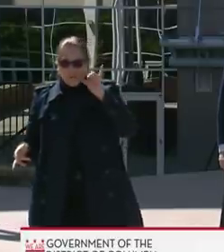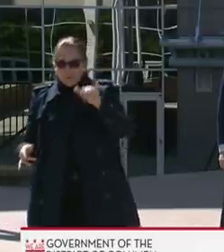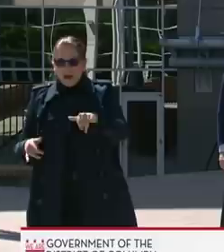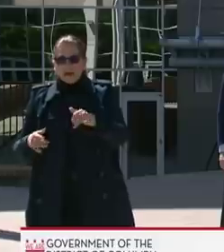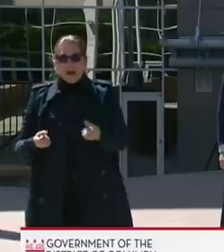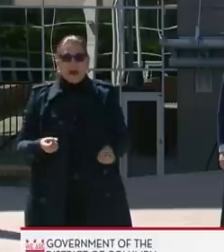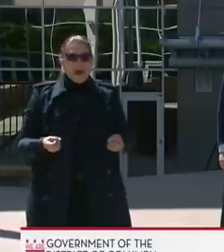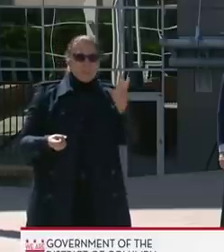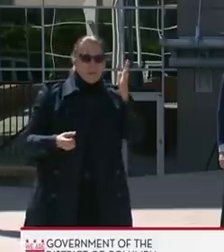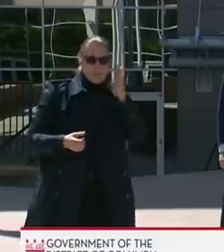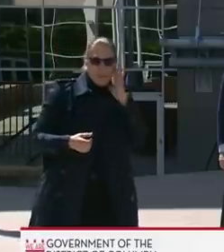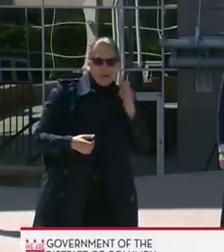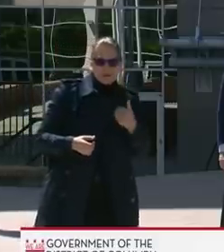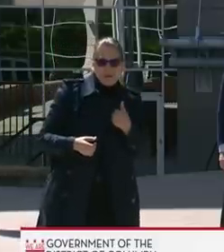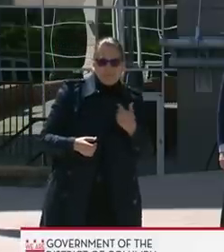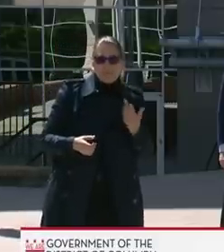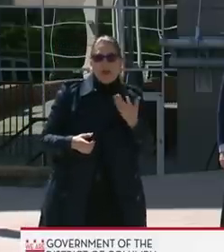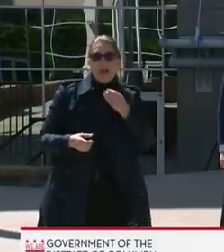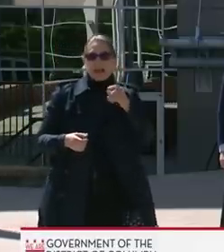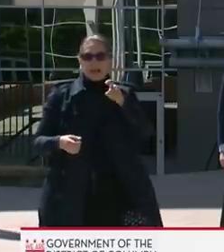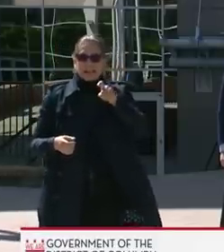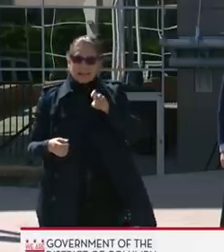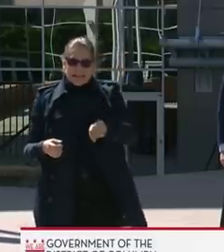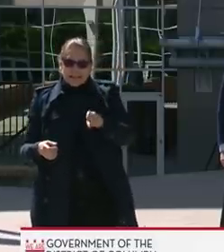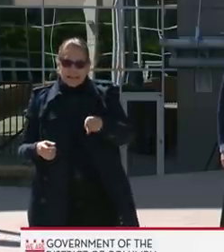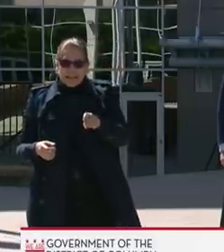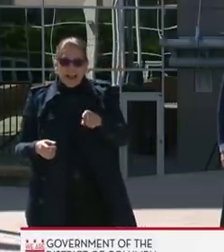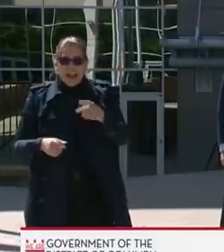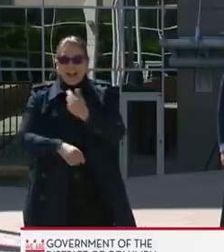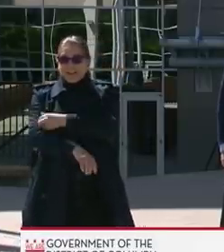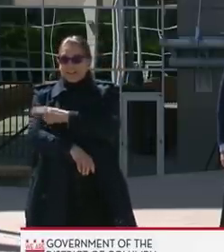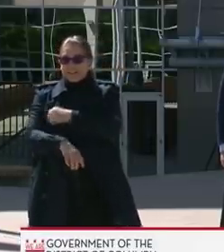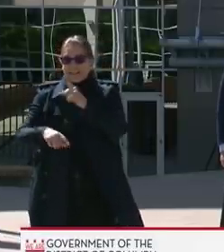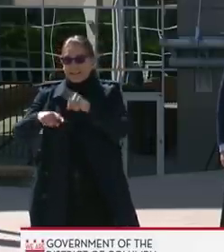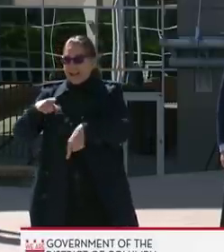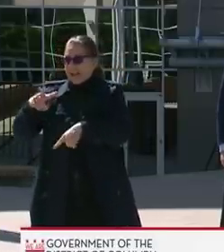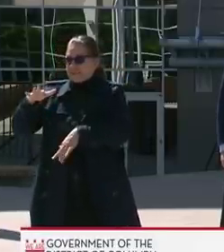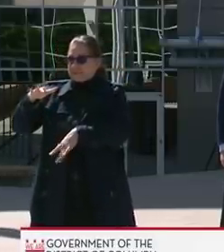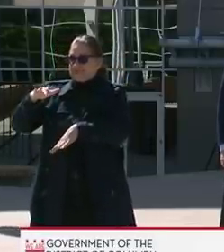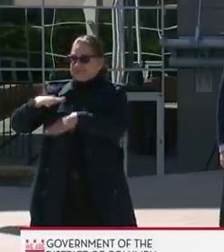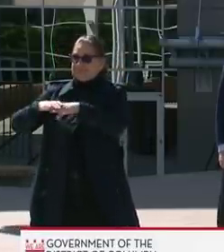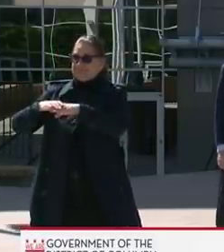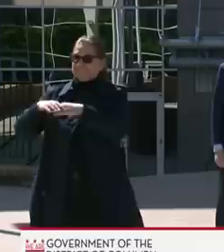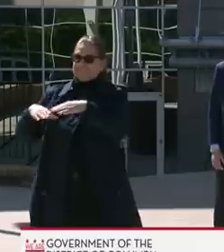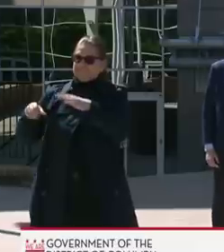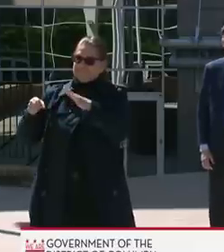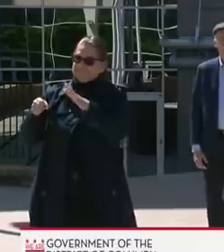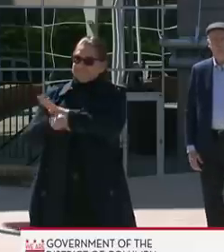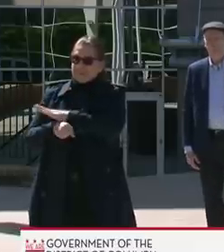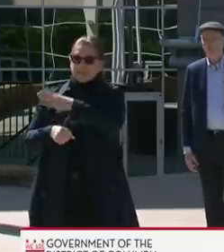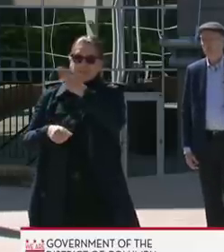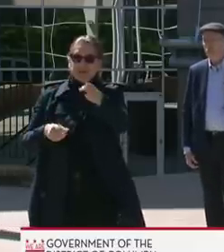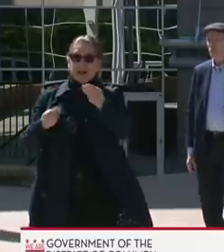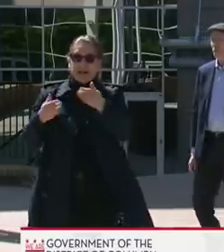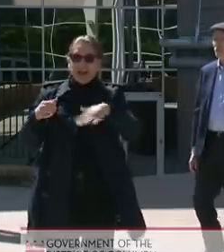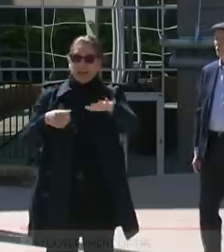accommodated internal to a hospital or on the hospital's campus. Thank you, everybody.